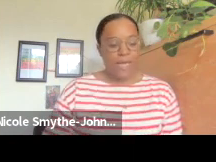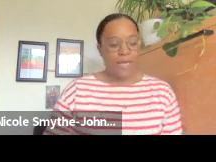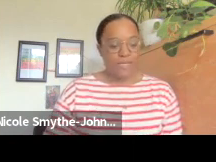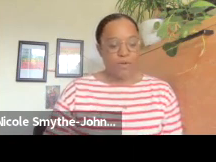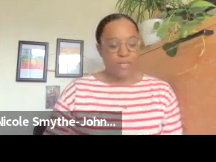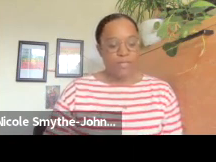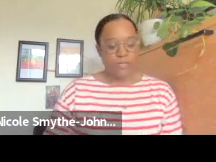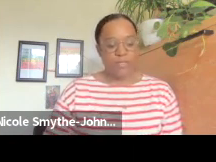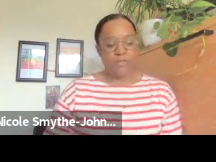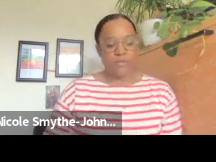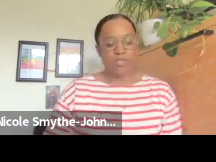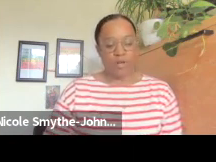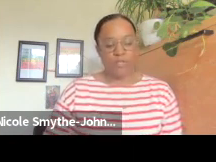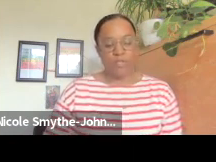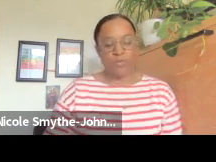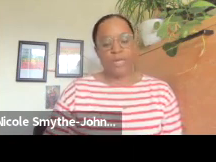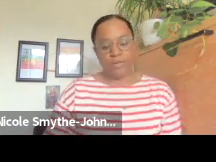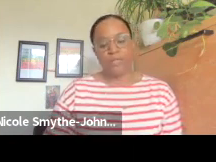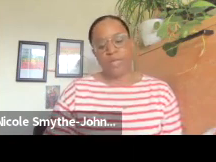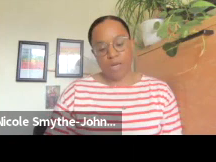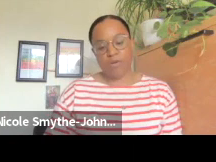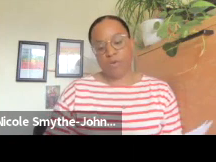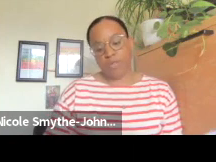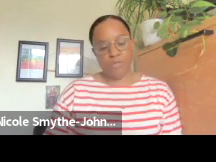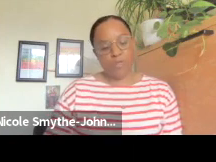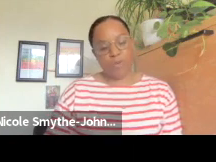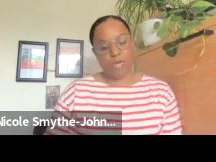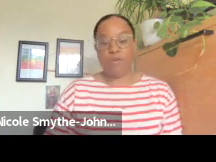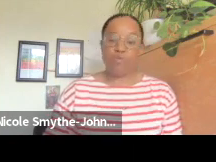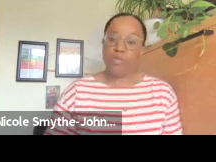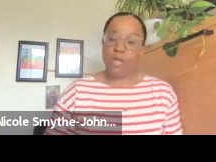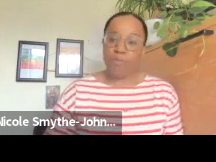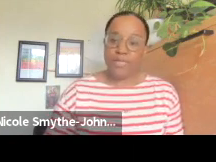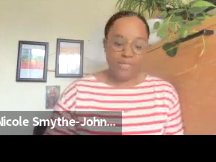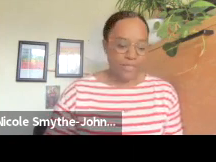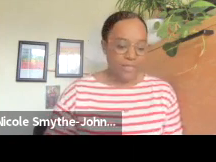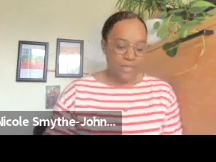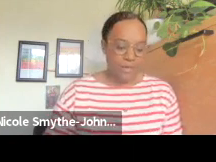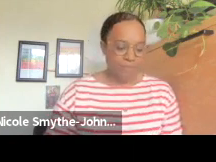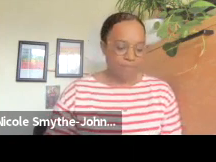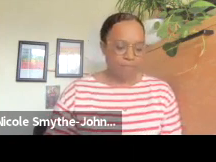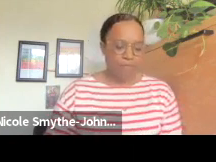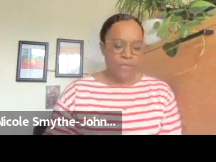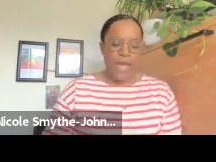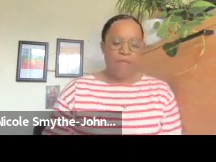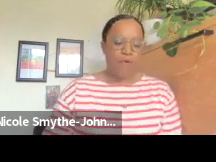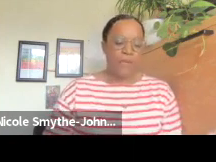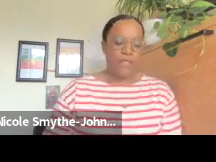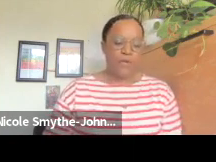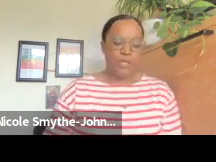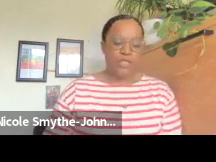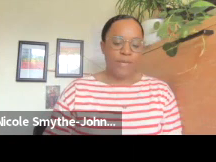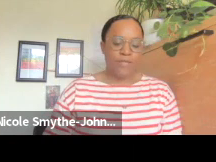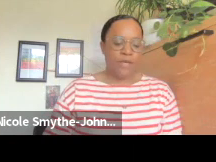regularly, and Cassie Dunkley tells us that Dunkley traveled to England, Scotland, North and South America, and numerous other places as a sailor. I focus